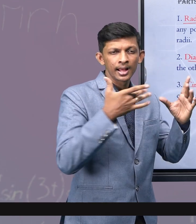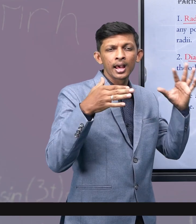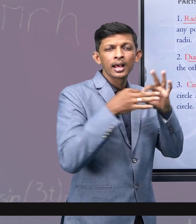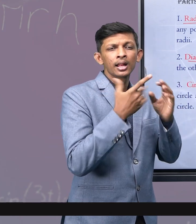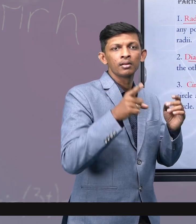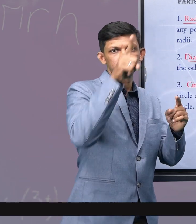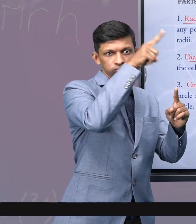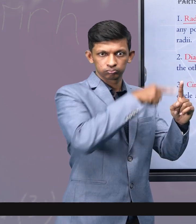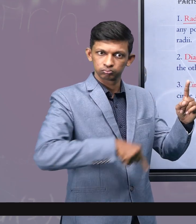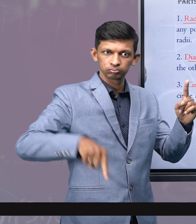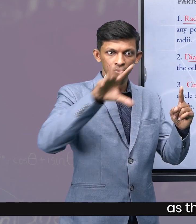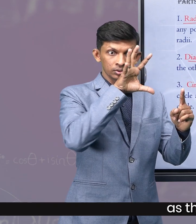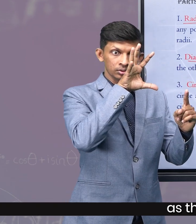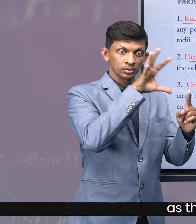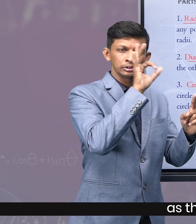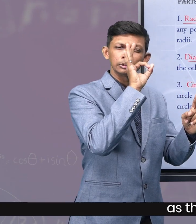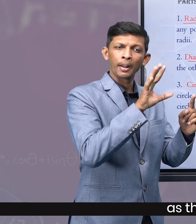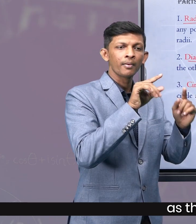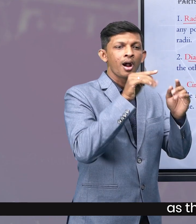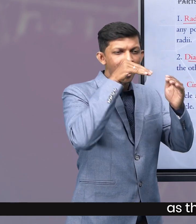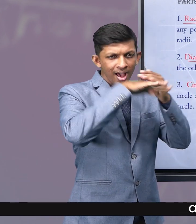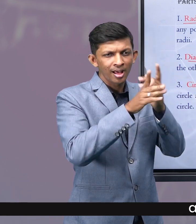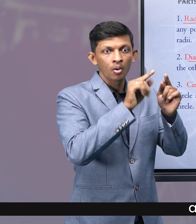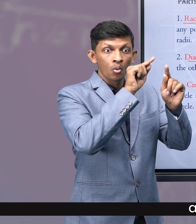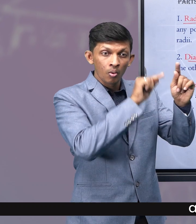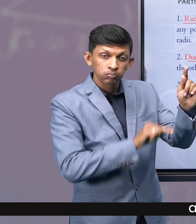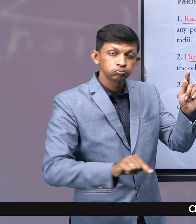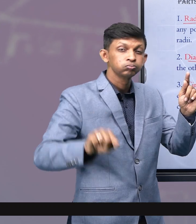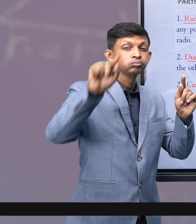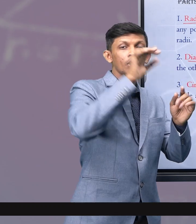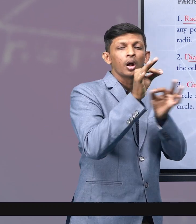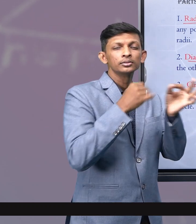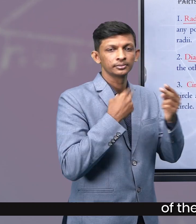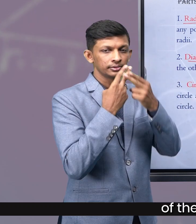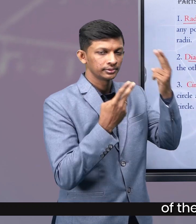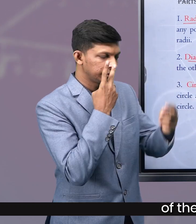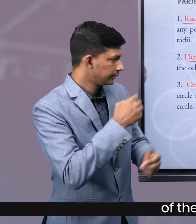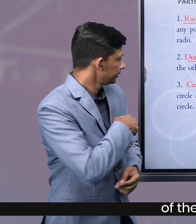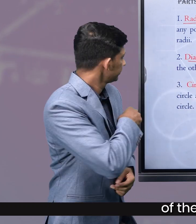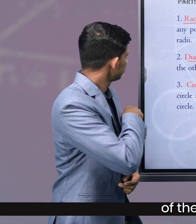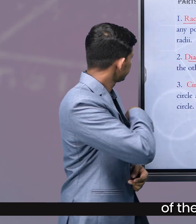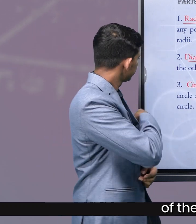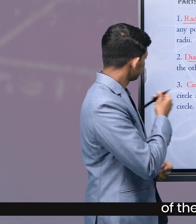Circumference. It is referred to as the perimeter of a circle and can be defined as the length of the boundary of the circle.